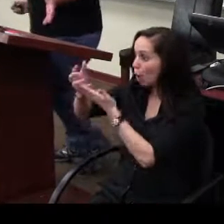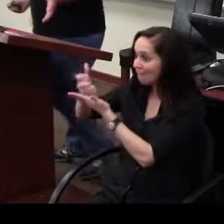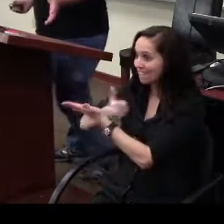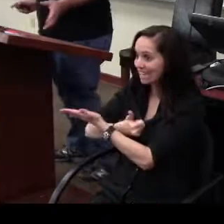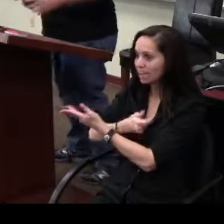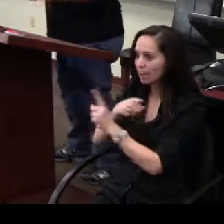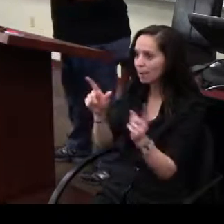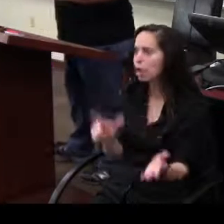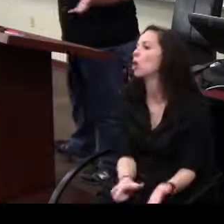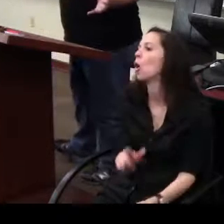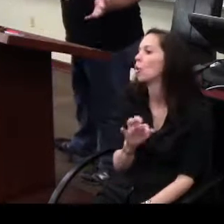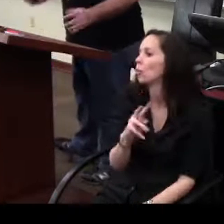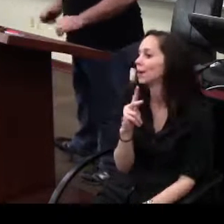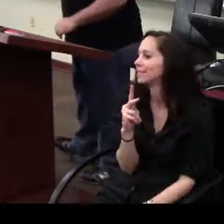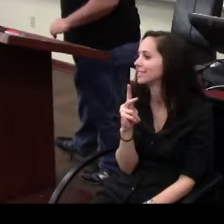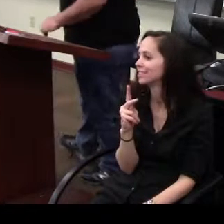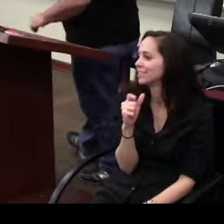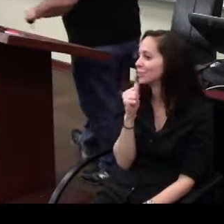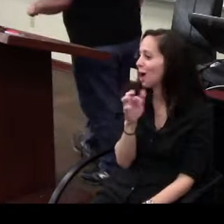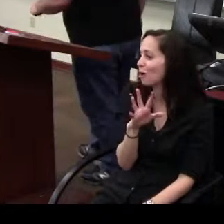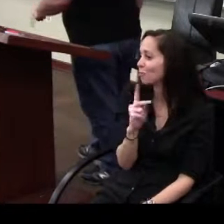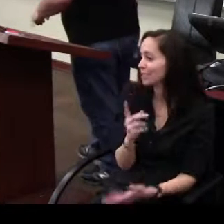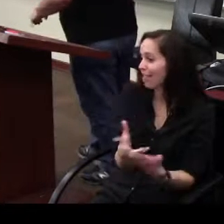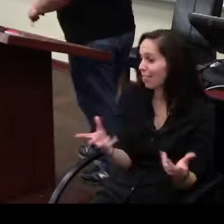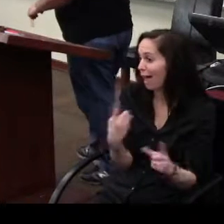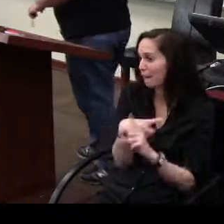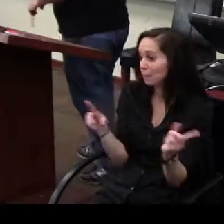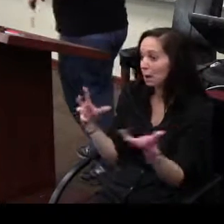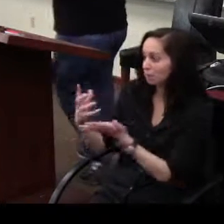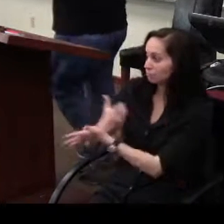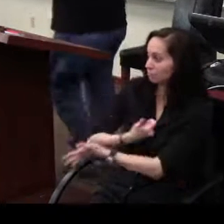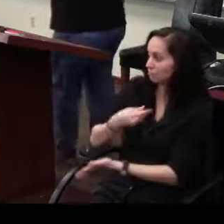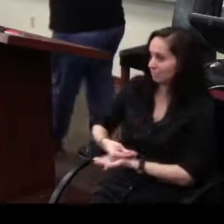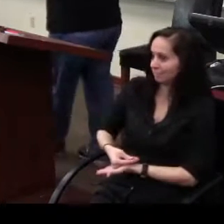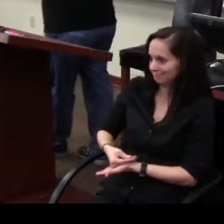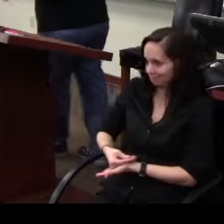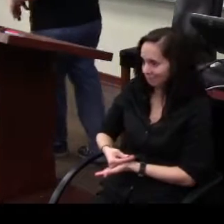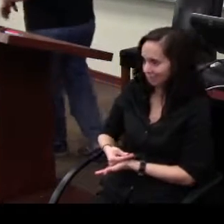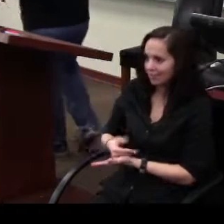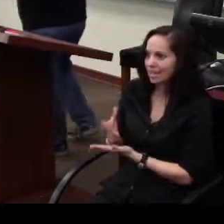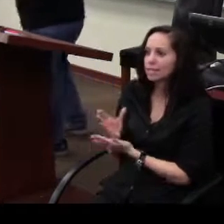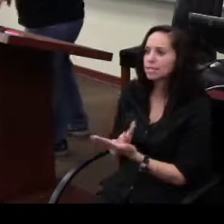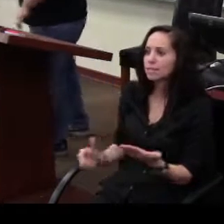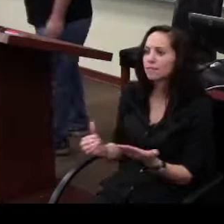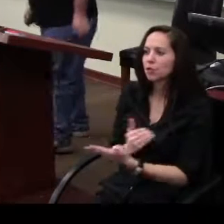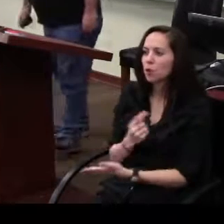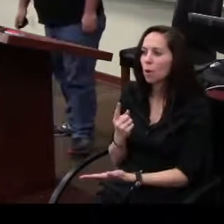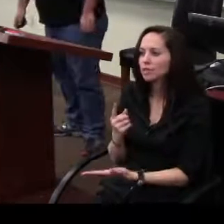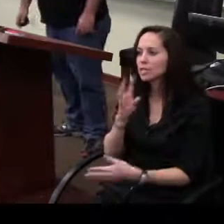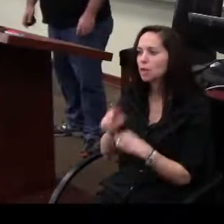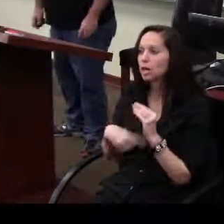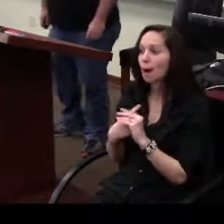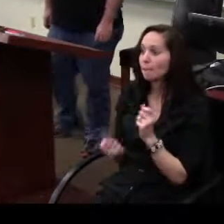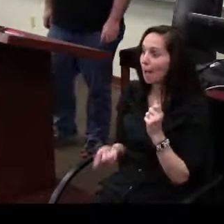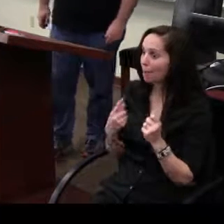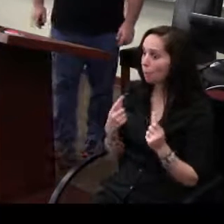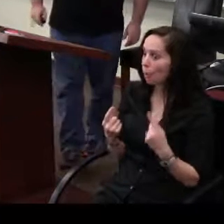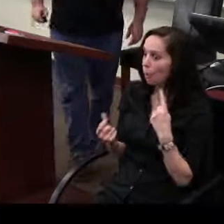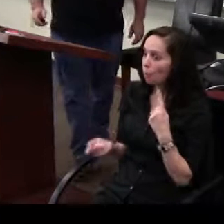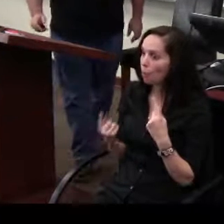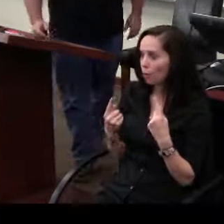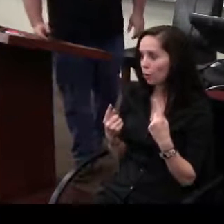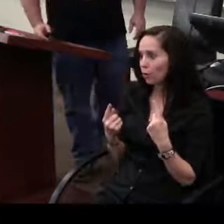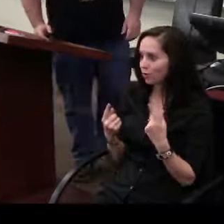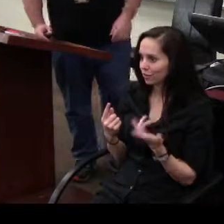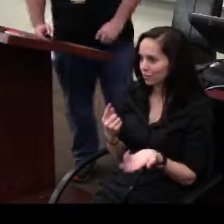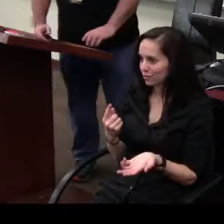aren't risking anything, and it's just making them money, right? So some of the new ones, they talked about it this morning, popcorn time.